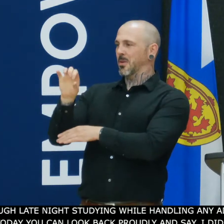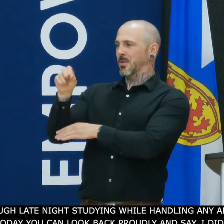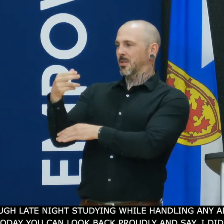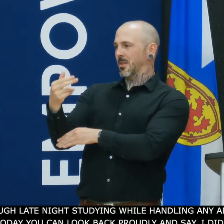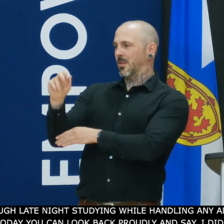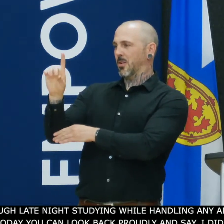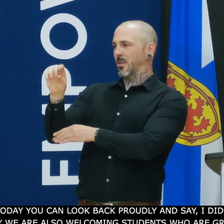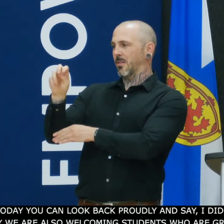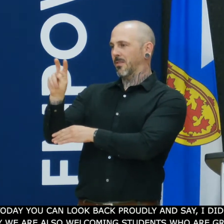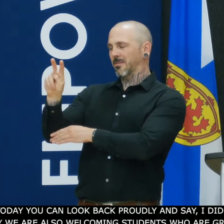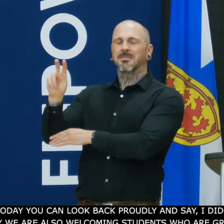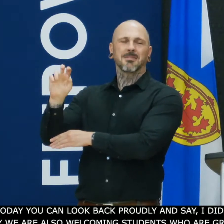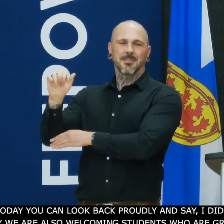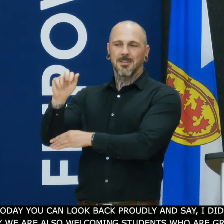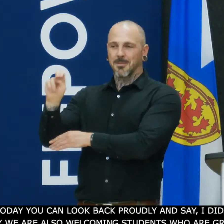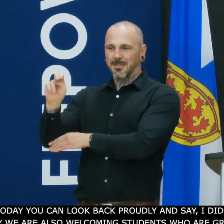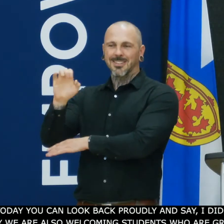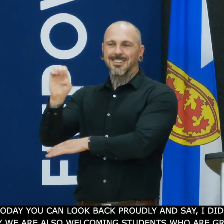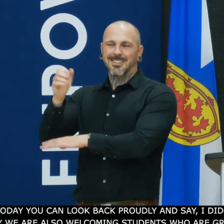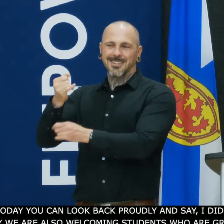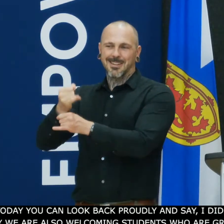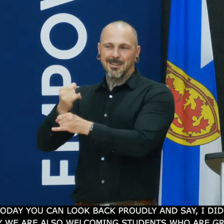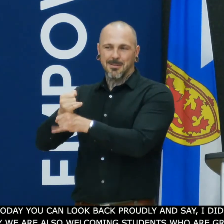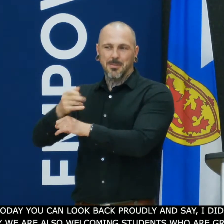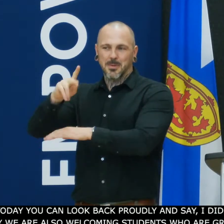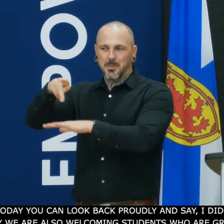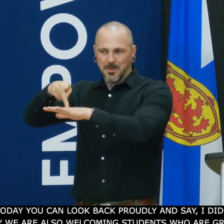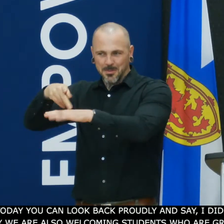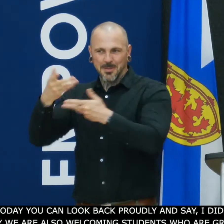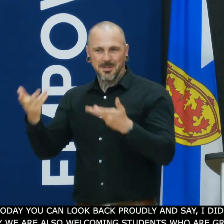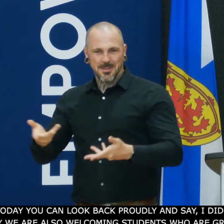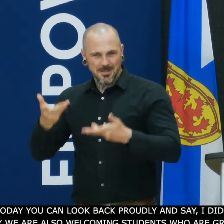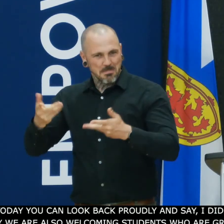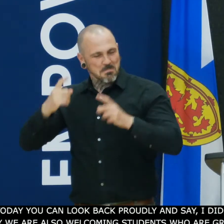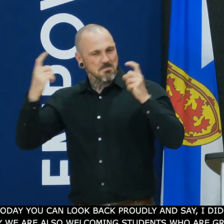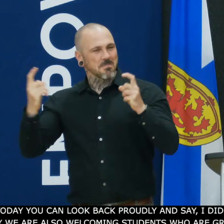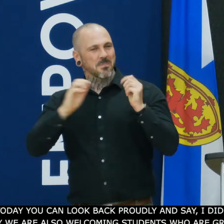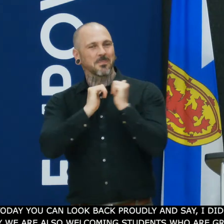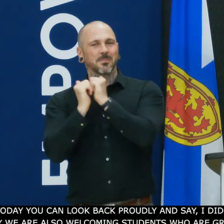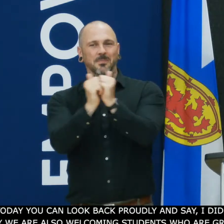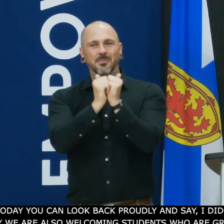e-campus principal, is here today to celebrate with our online learners.